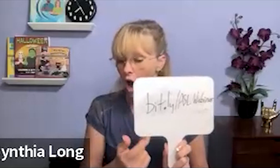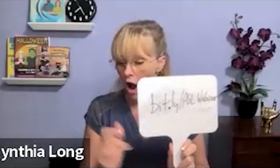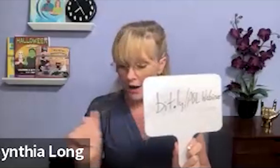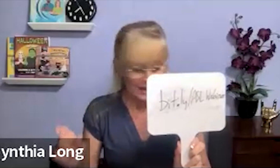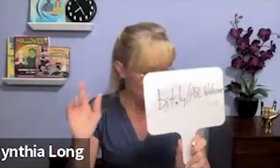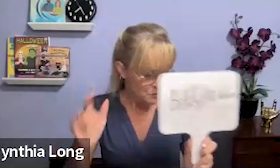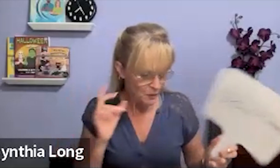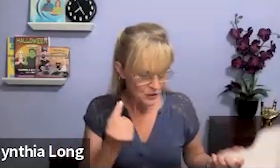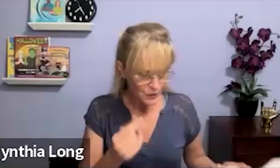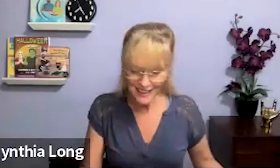All right, here's what we're doing.